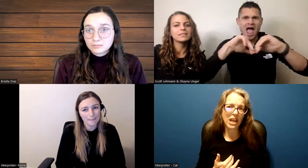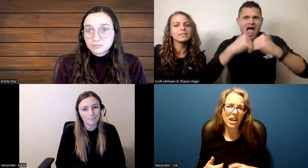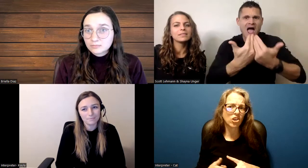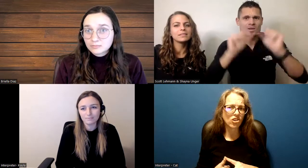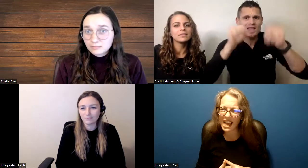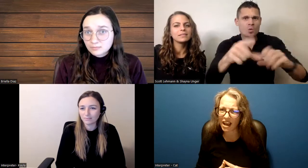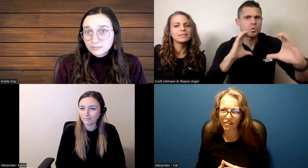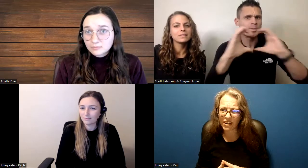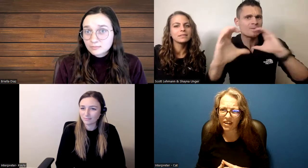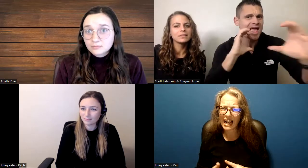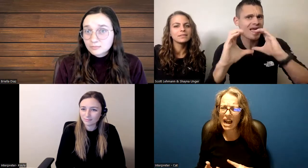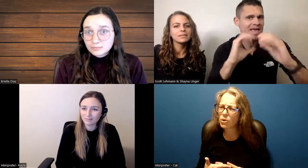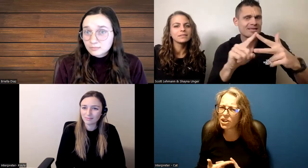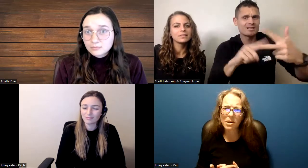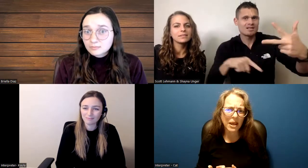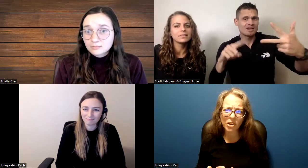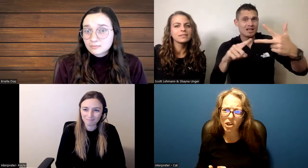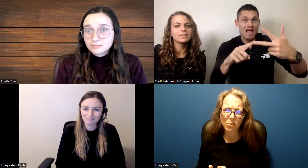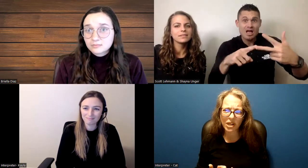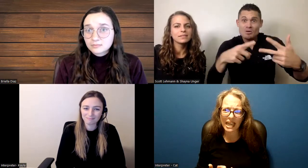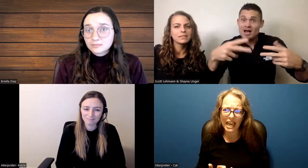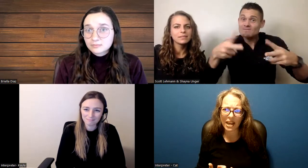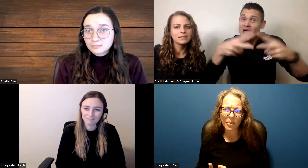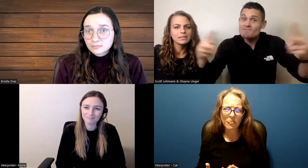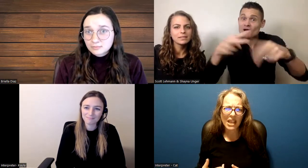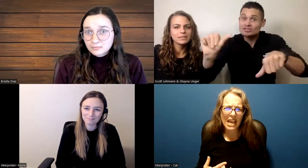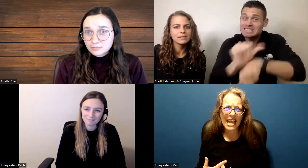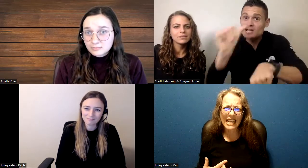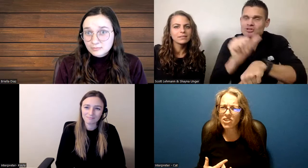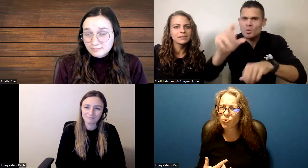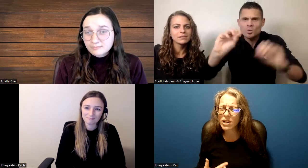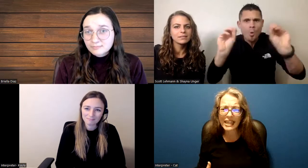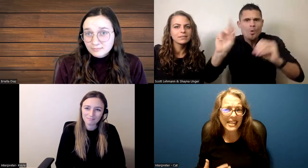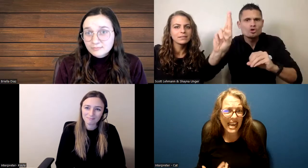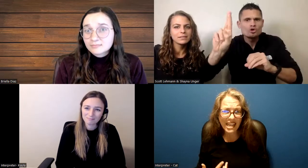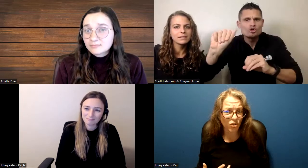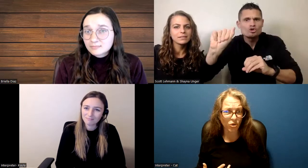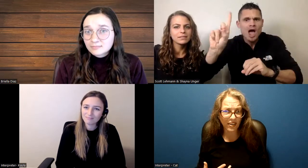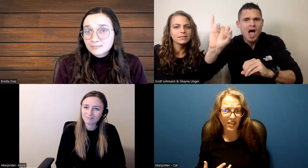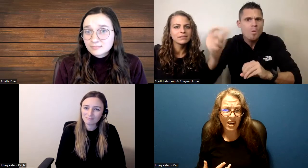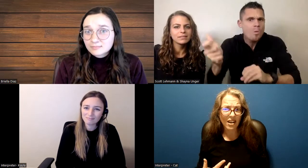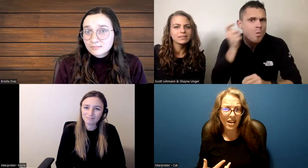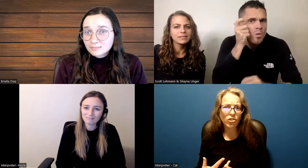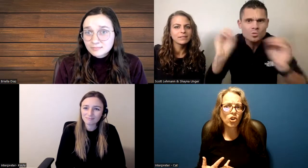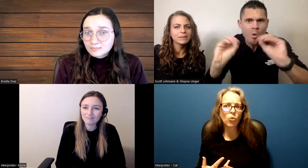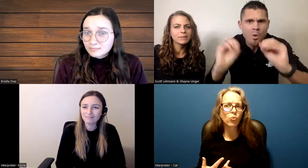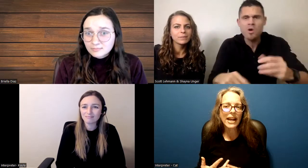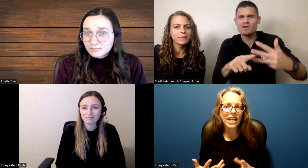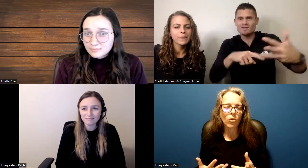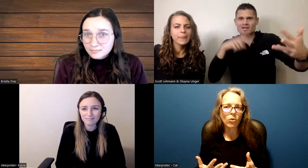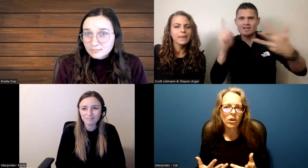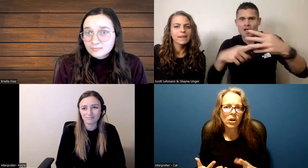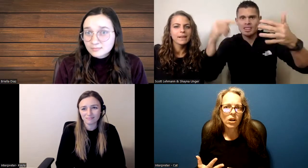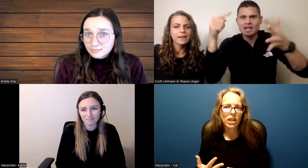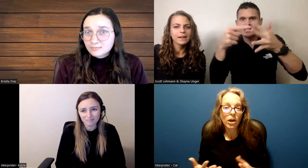you can't, you're deaf. How are you going to be able to communicate? And it's really dangerous. There's no